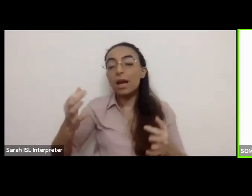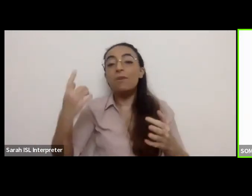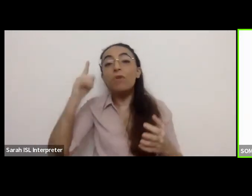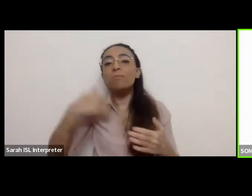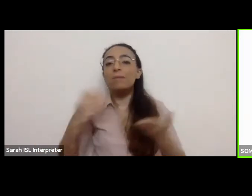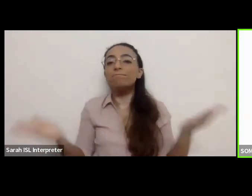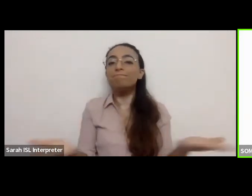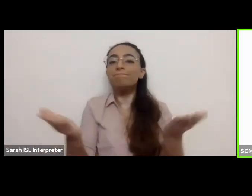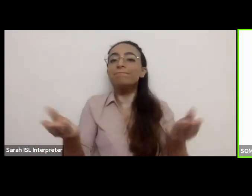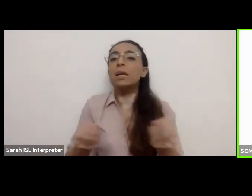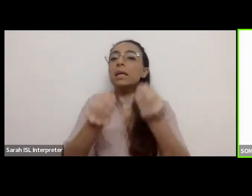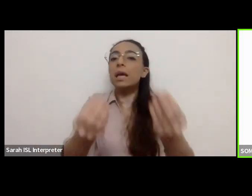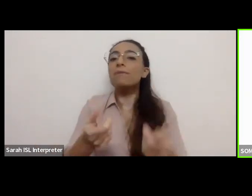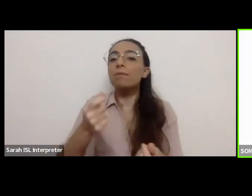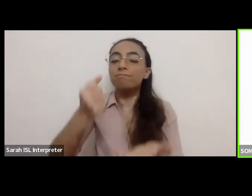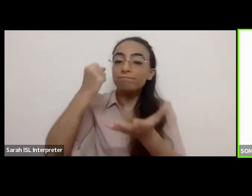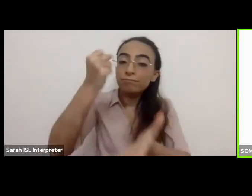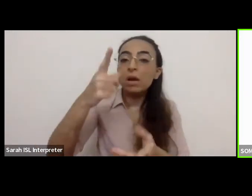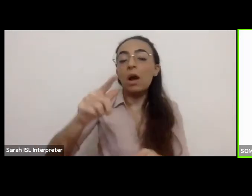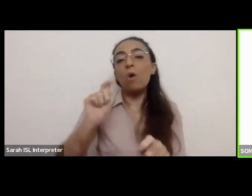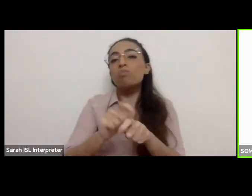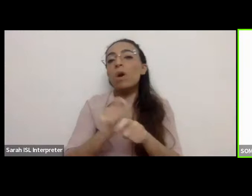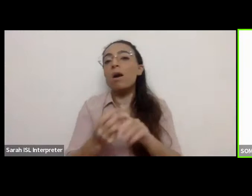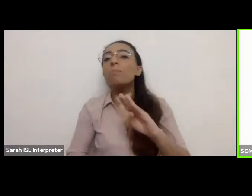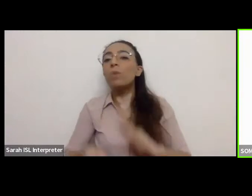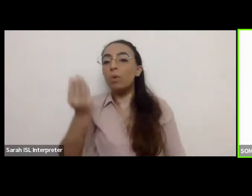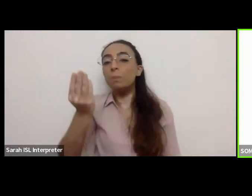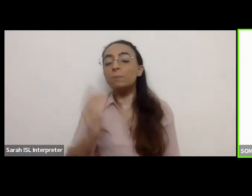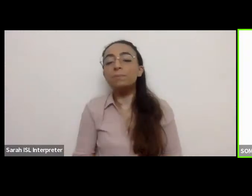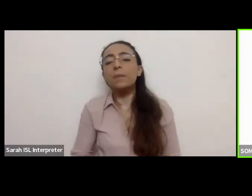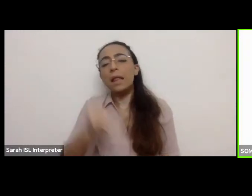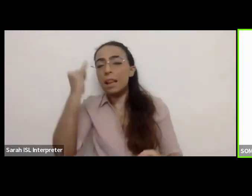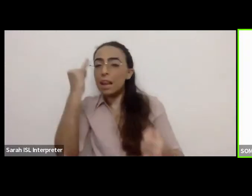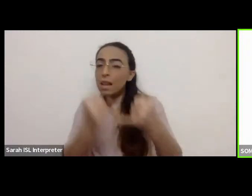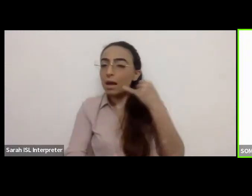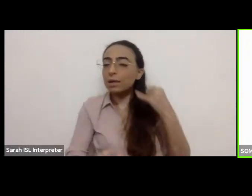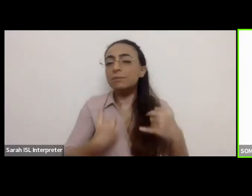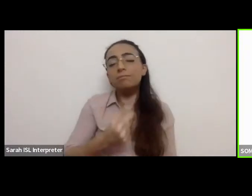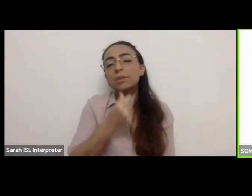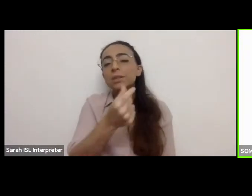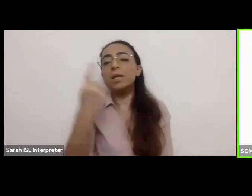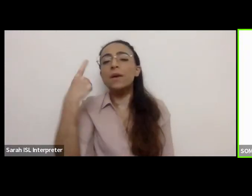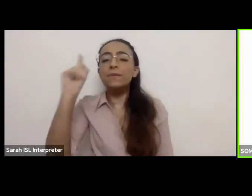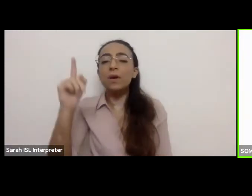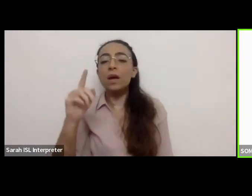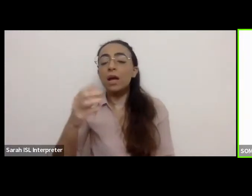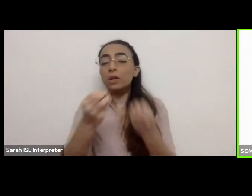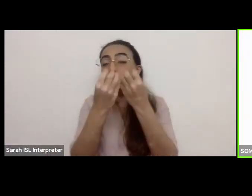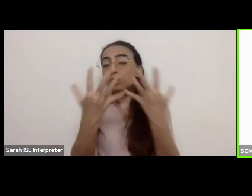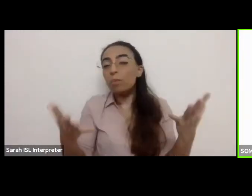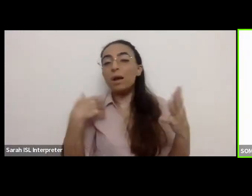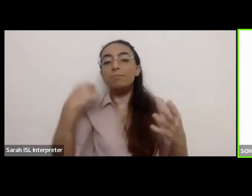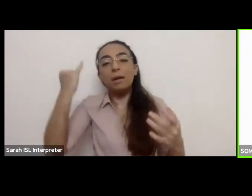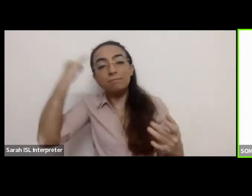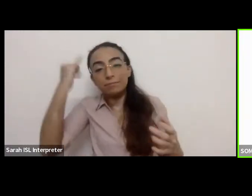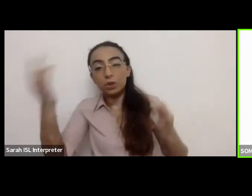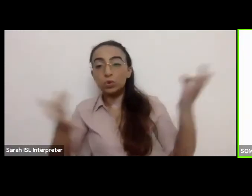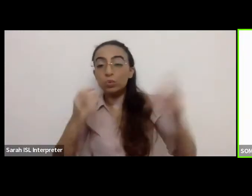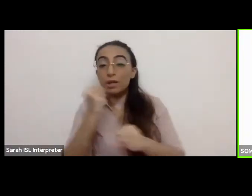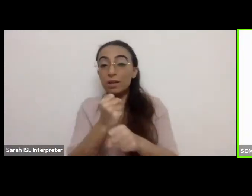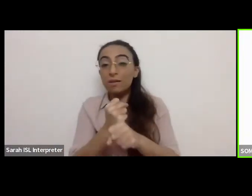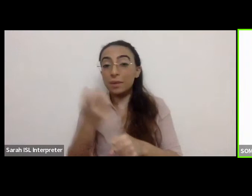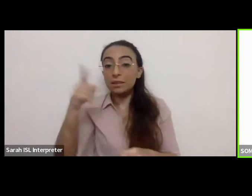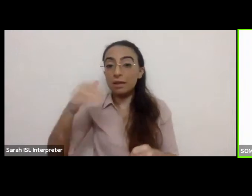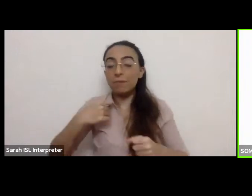well. The last point I would mention is that there are so many initiatives that the government